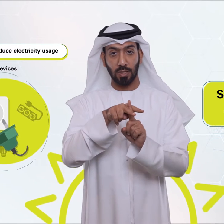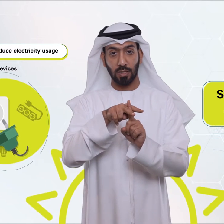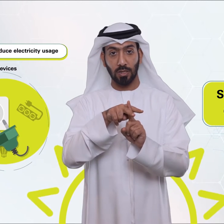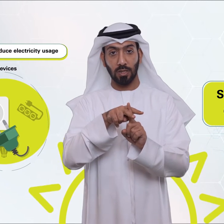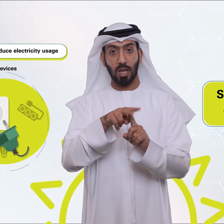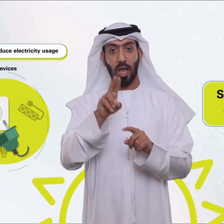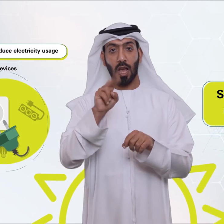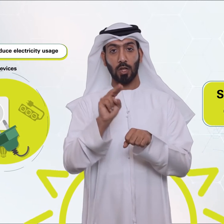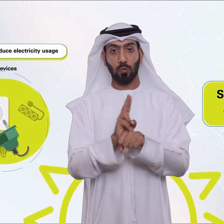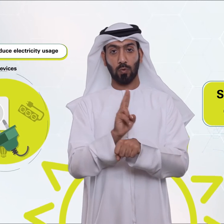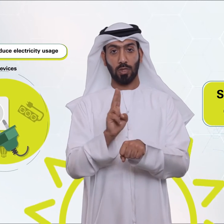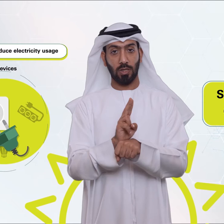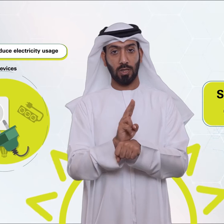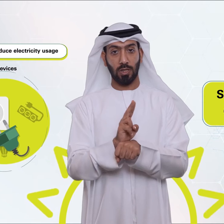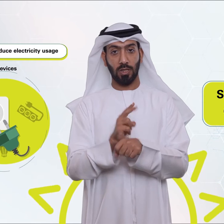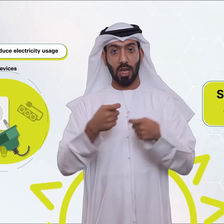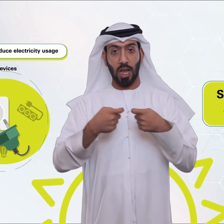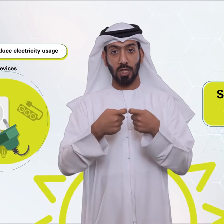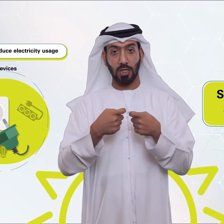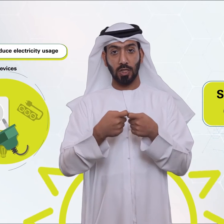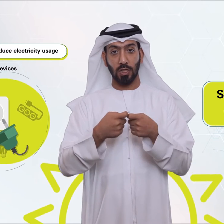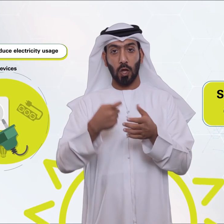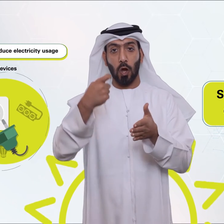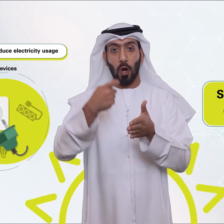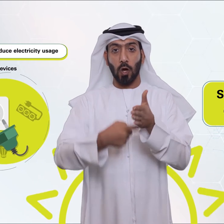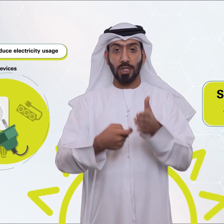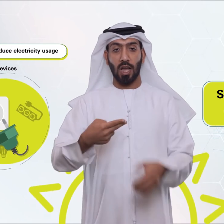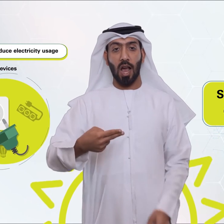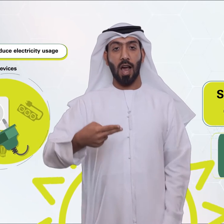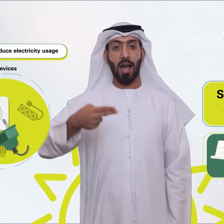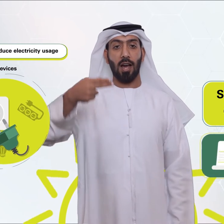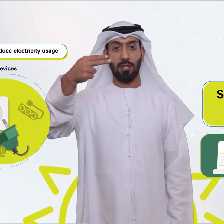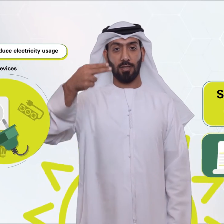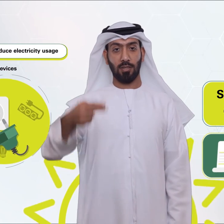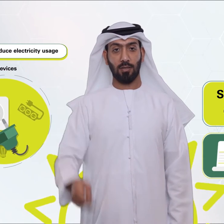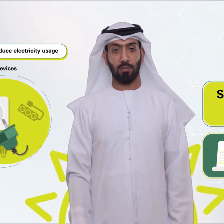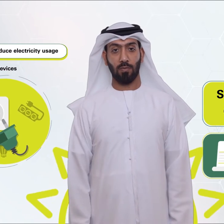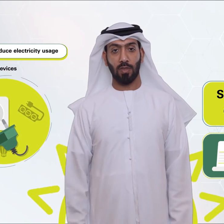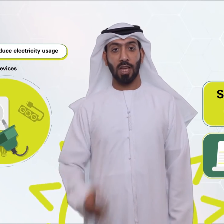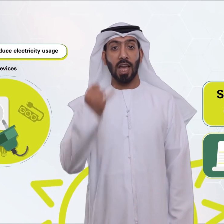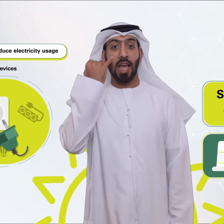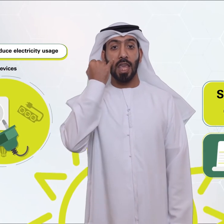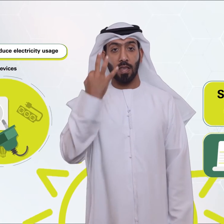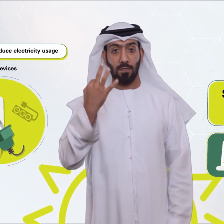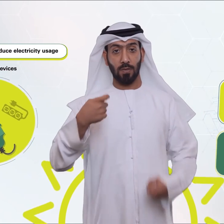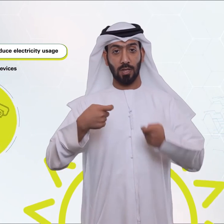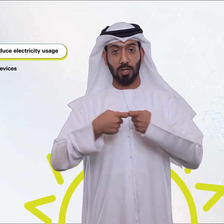and absorb a certain amount of electrical energy, which causes electricity waste and increases the cost of the bill.